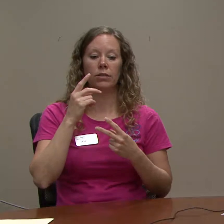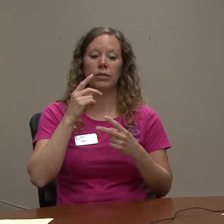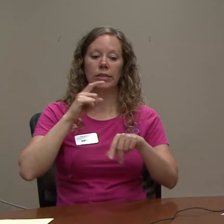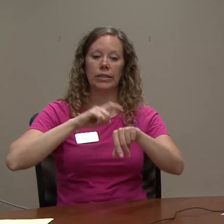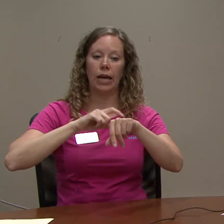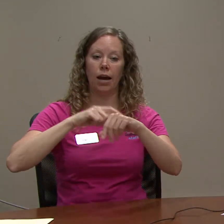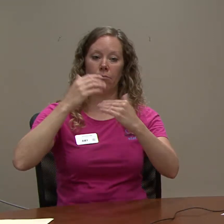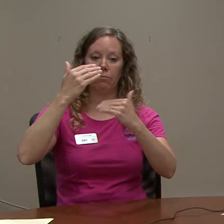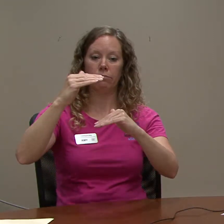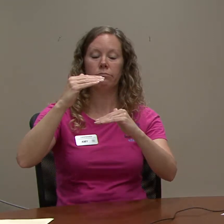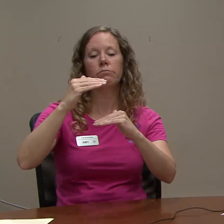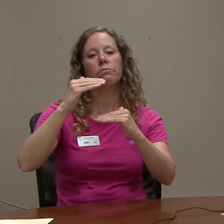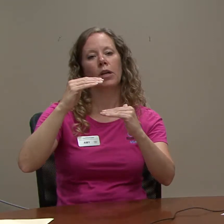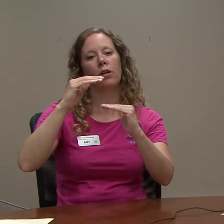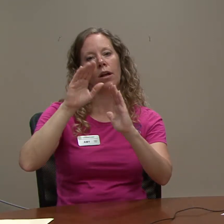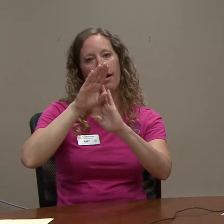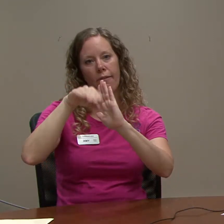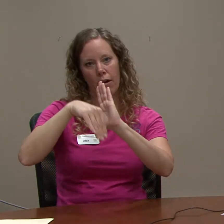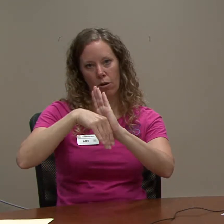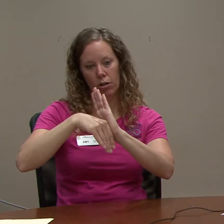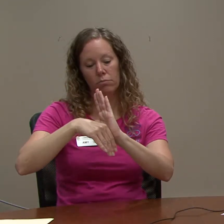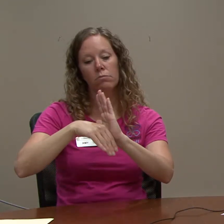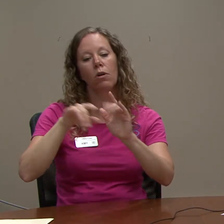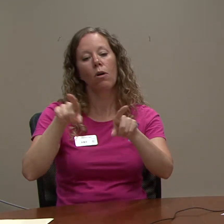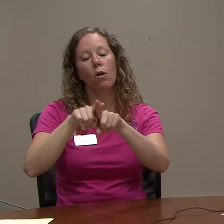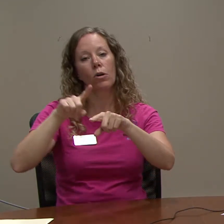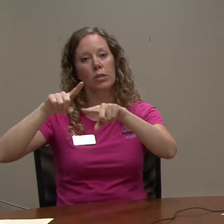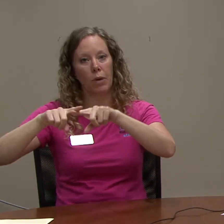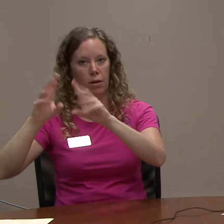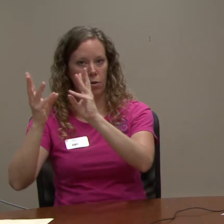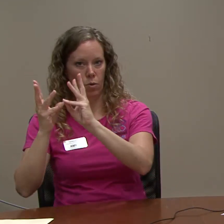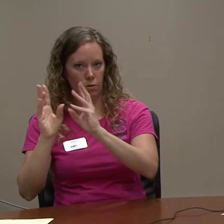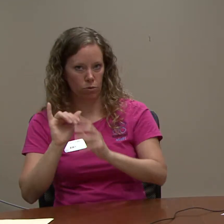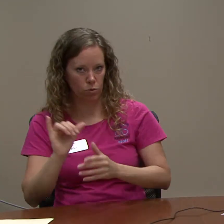weather permitting as applicable.